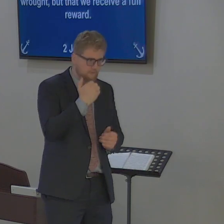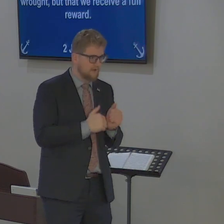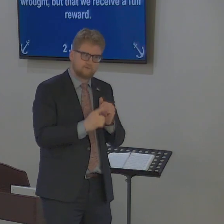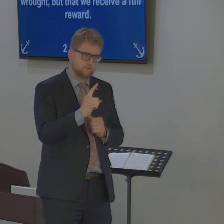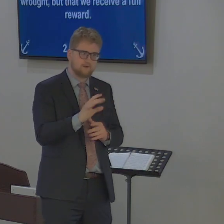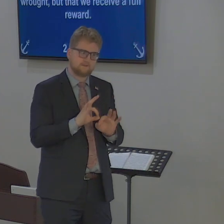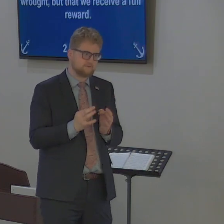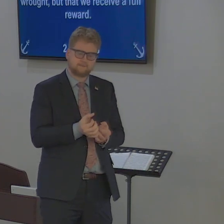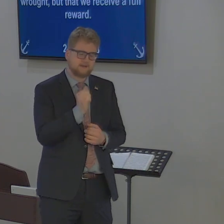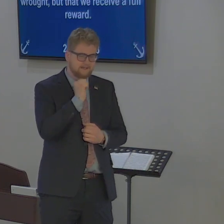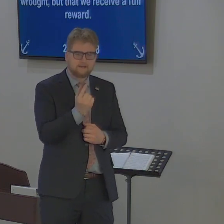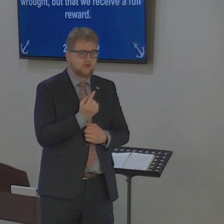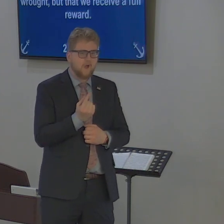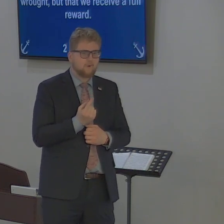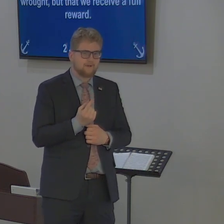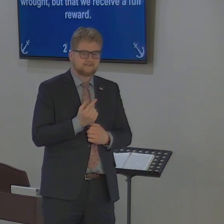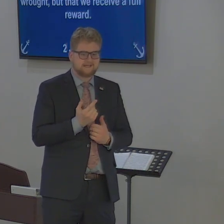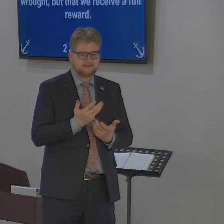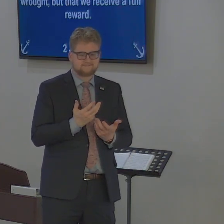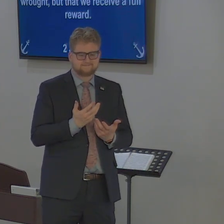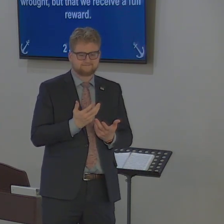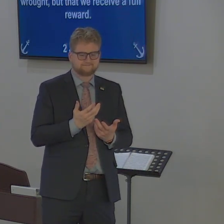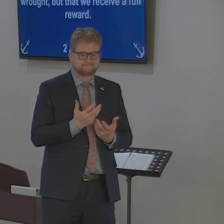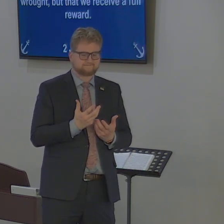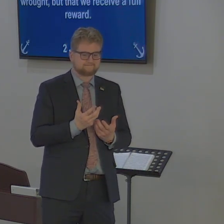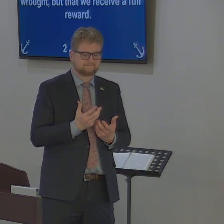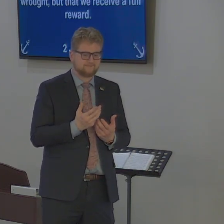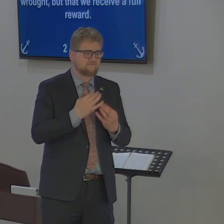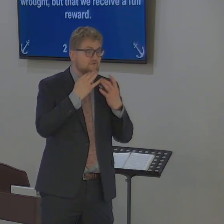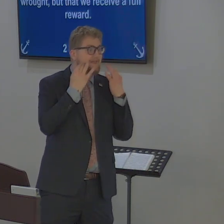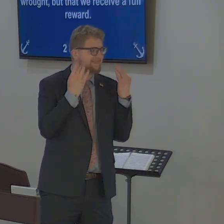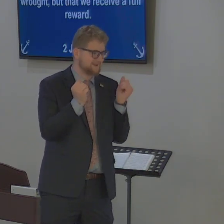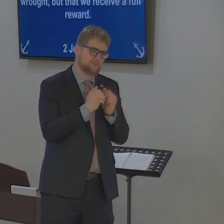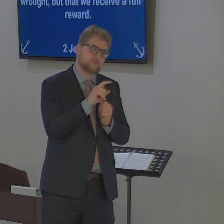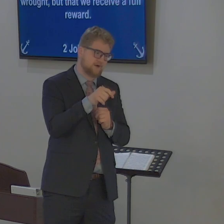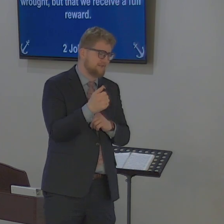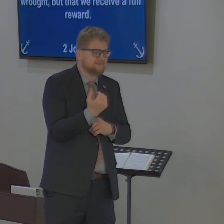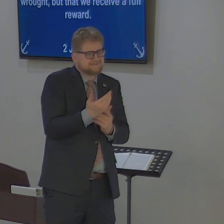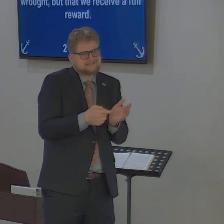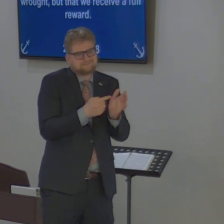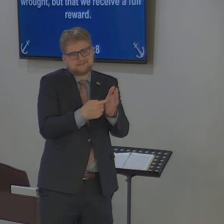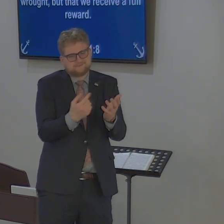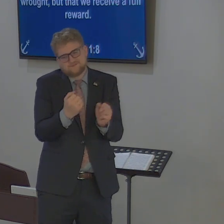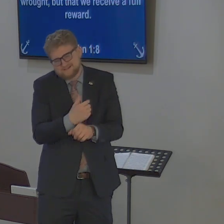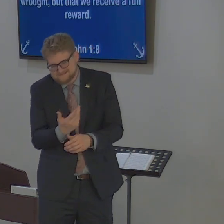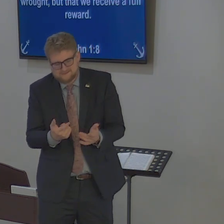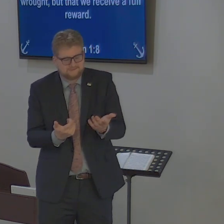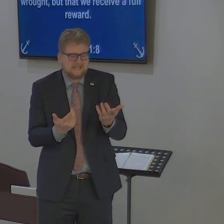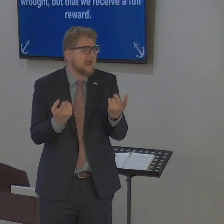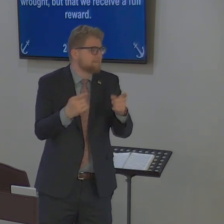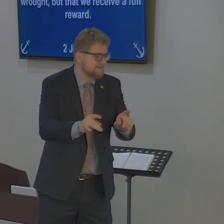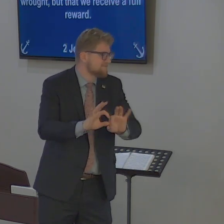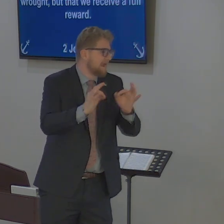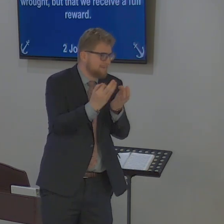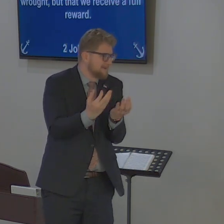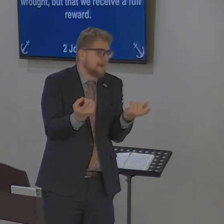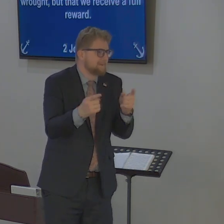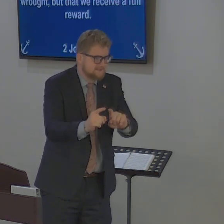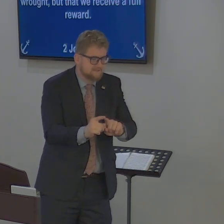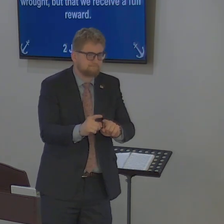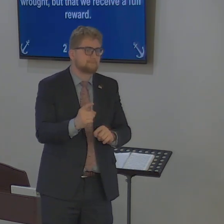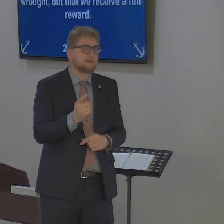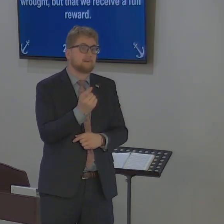but suck it up and get over it, right? I know we don't always get along, but we are a family